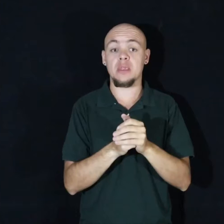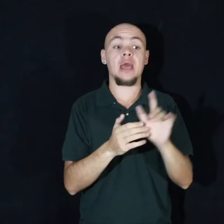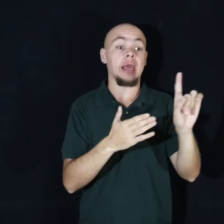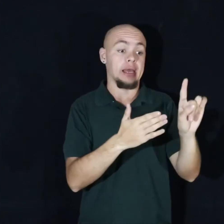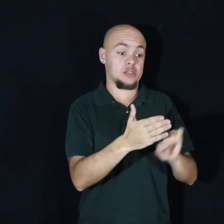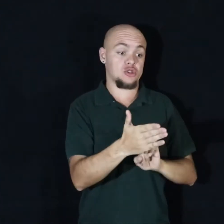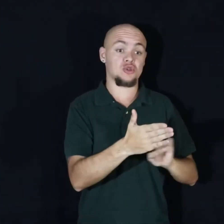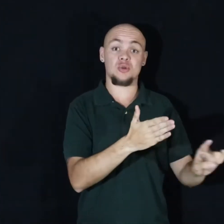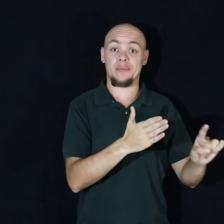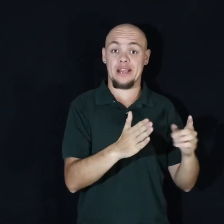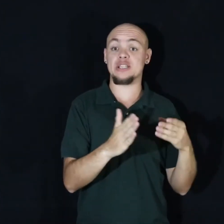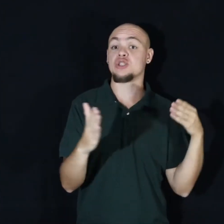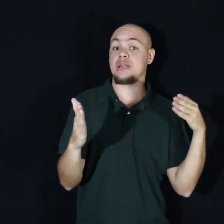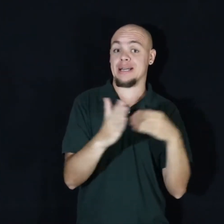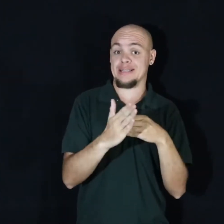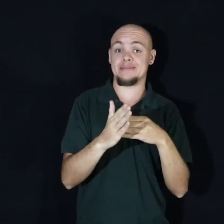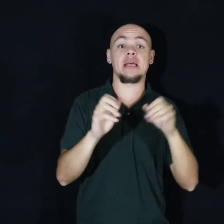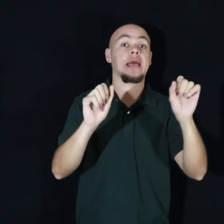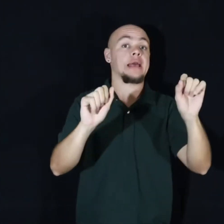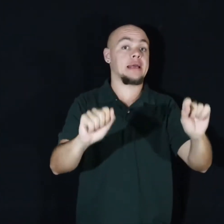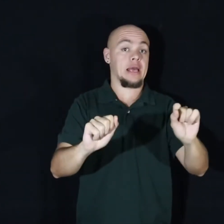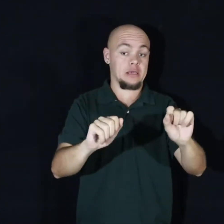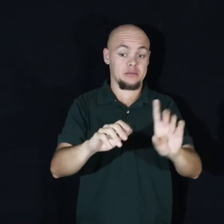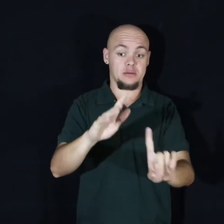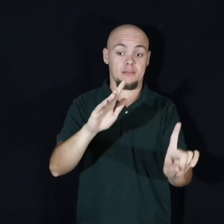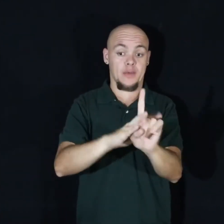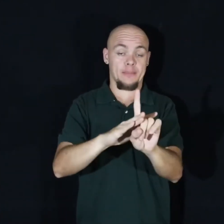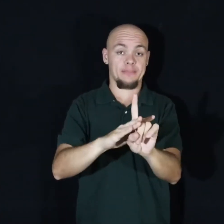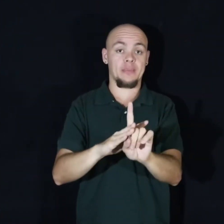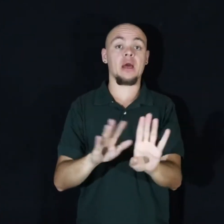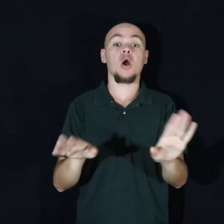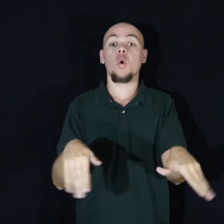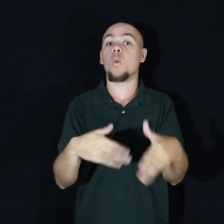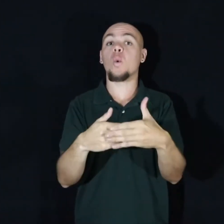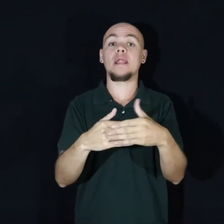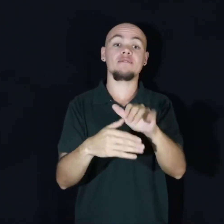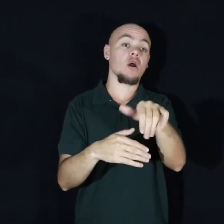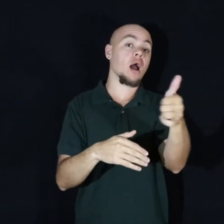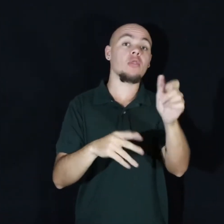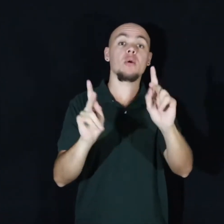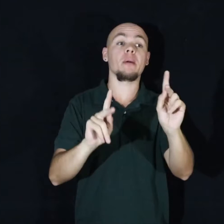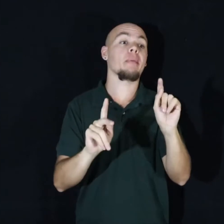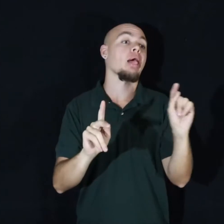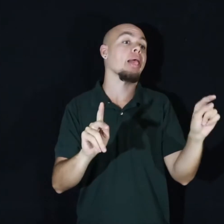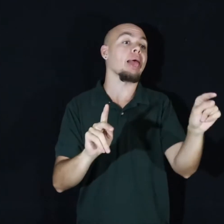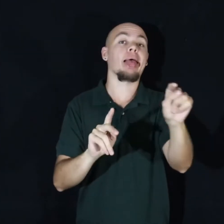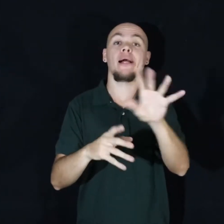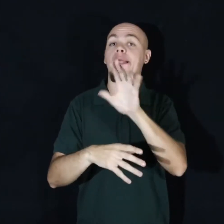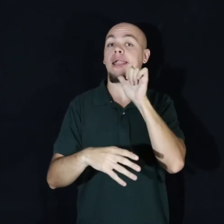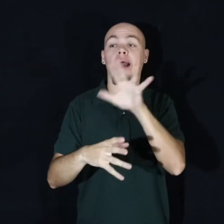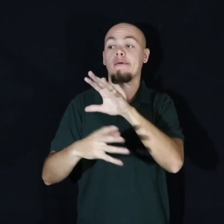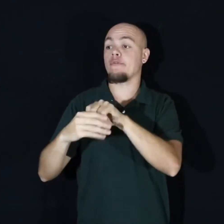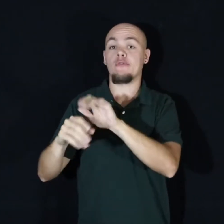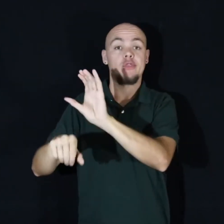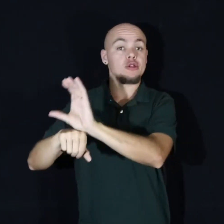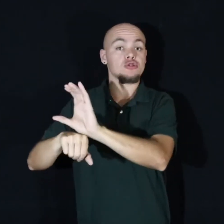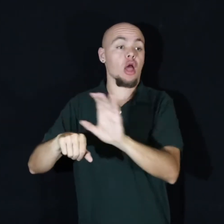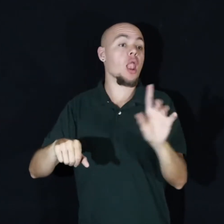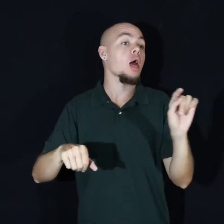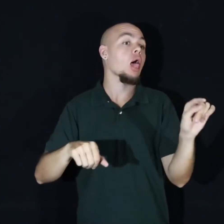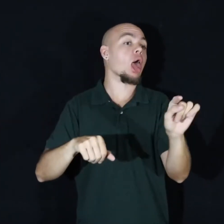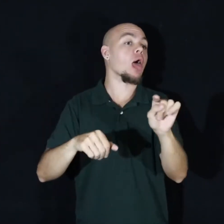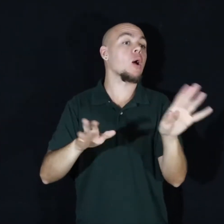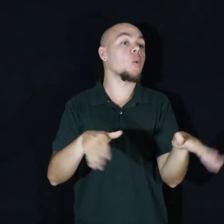And yes, now charges of discrimination can come up, because if you're doing weddings for other